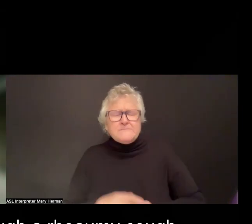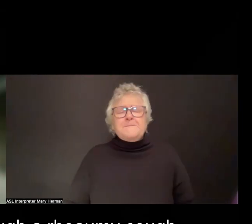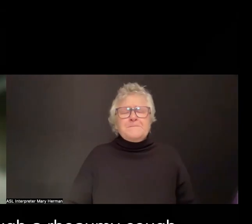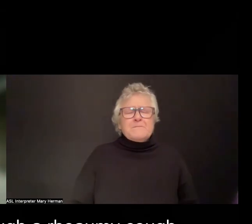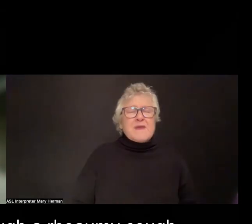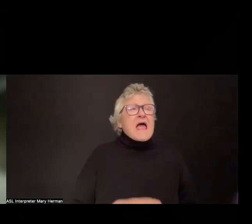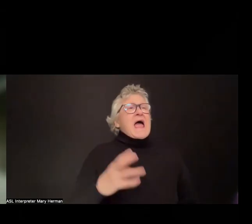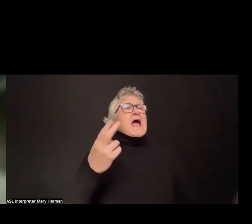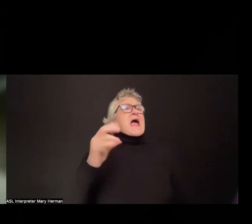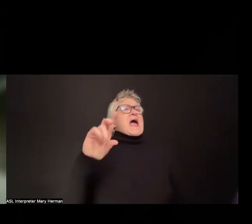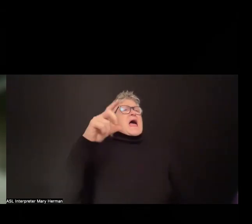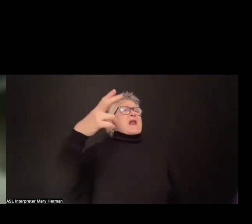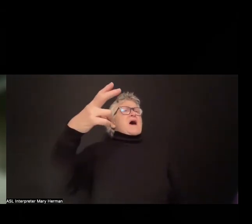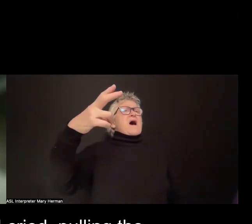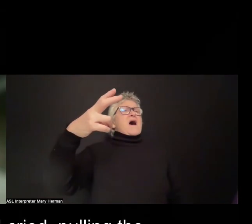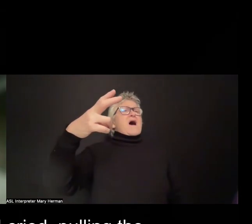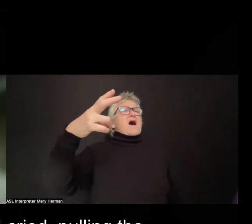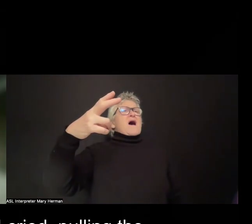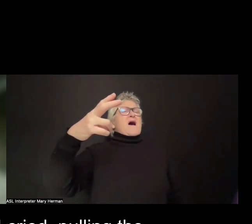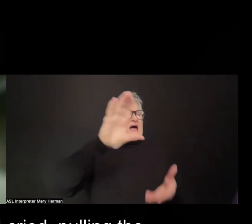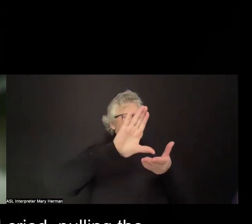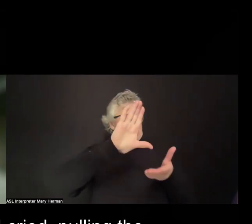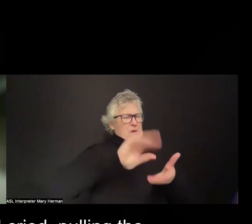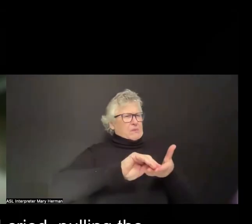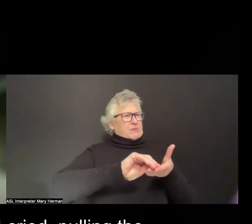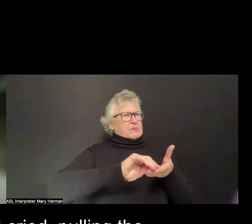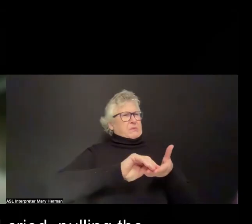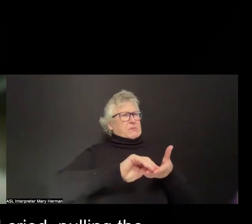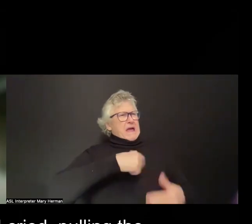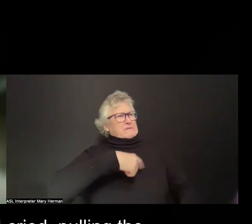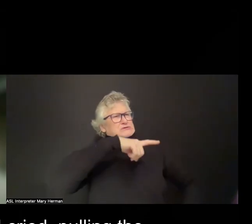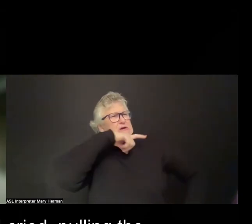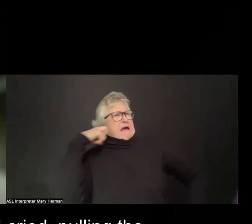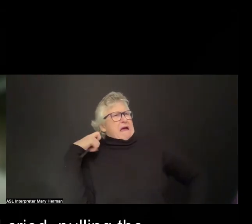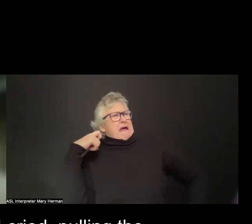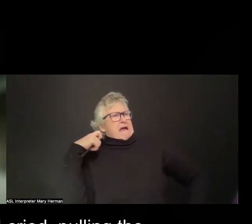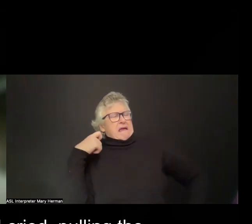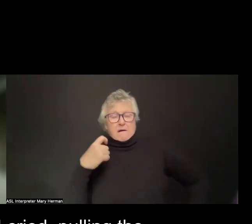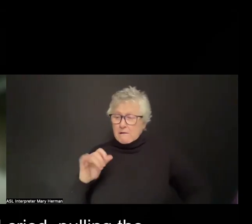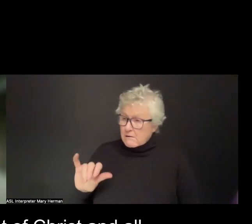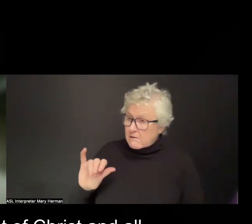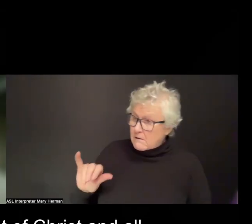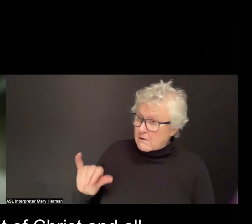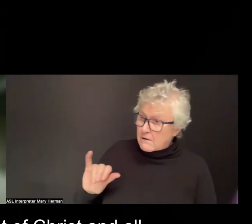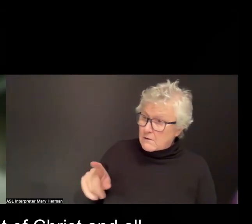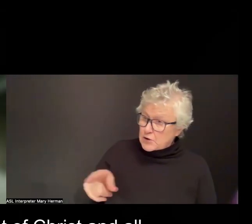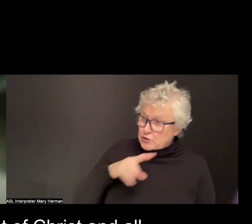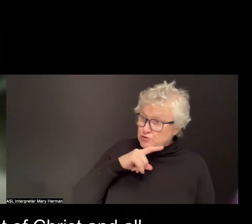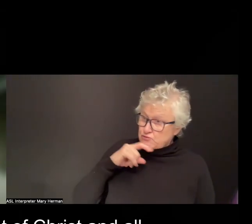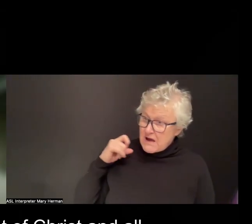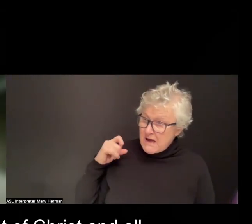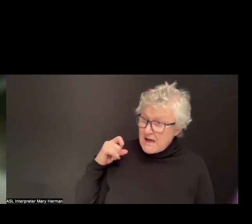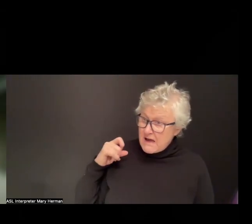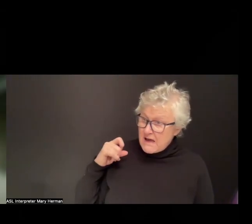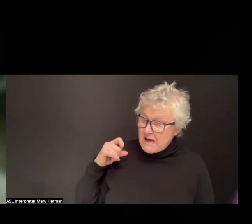roomy cough, waving his mug at me. "Oh, you're dry," I cried, pulling the dented pewter mug from his fist. "Here in the sight of Christ and